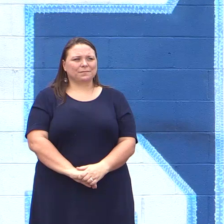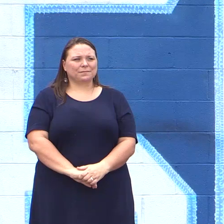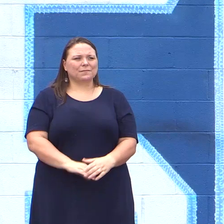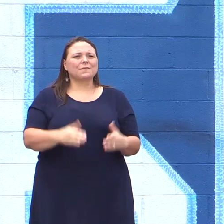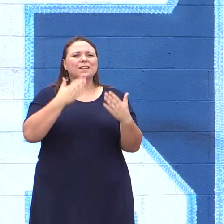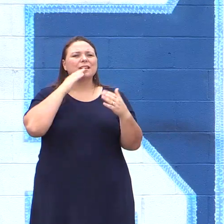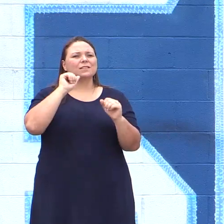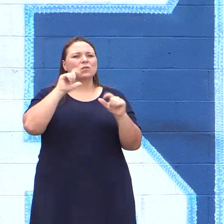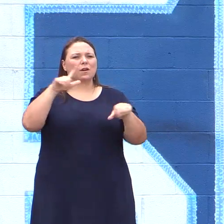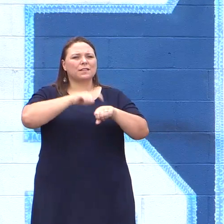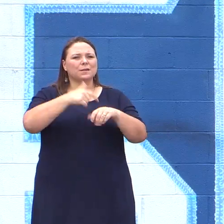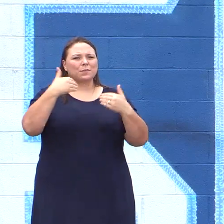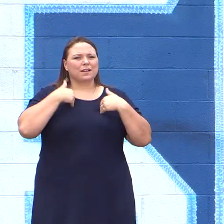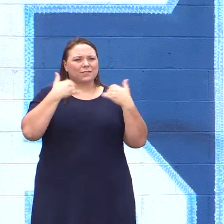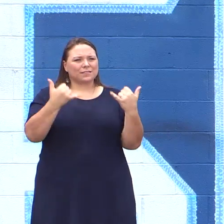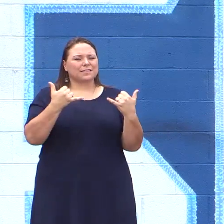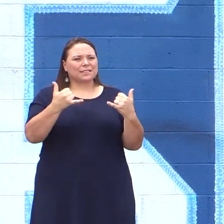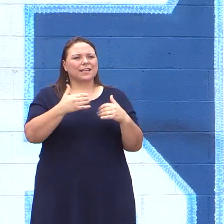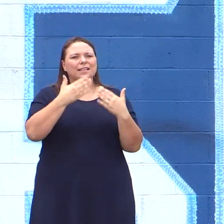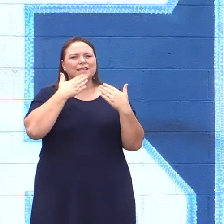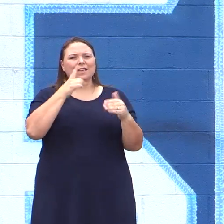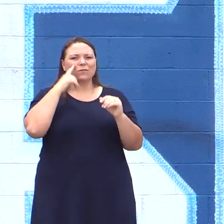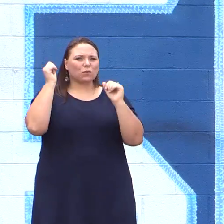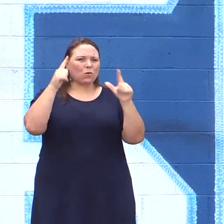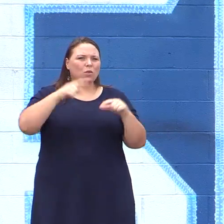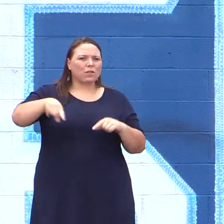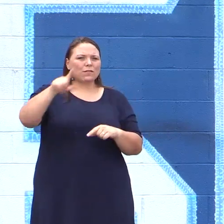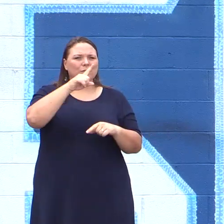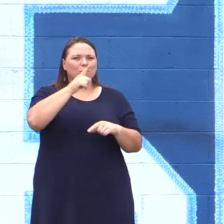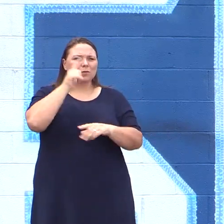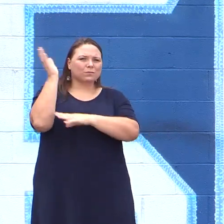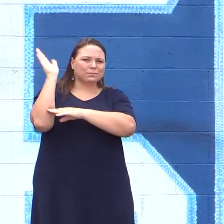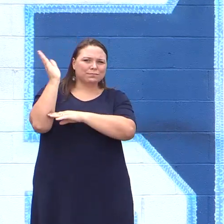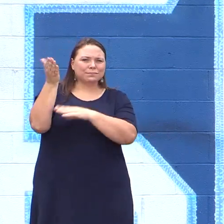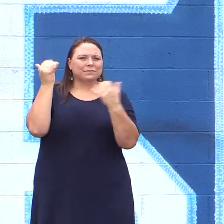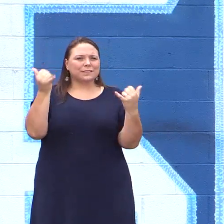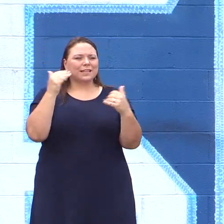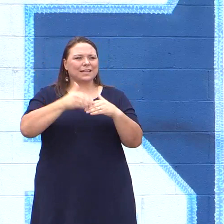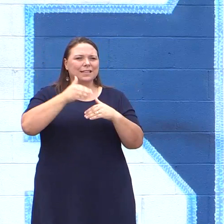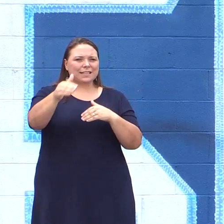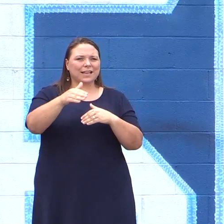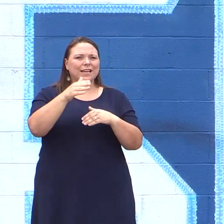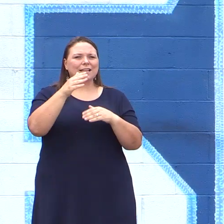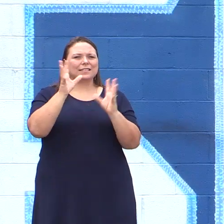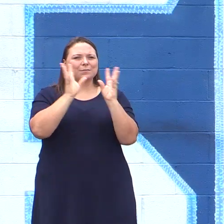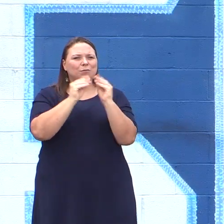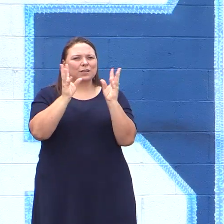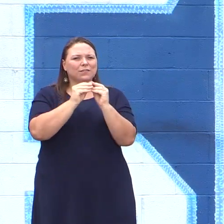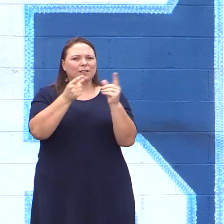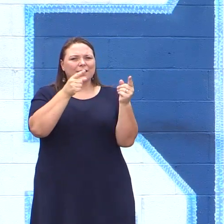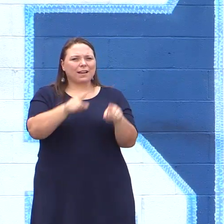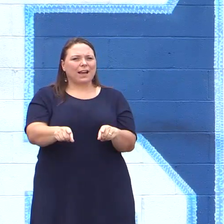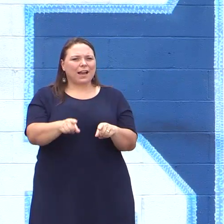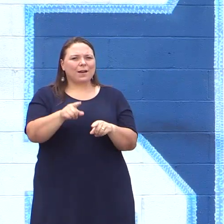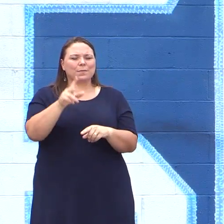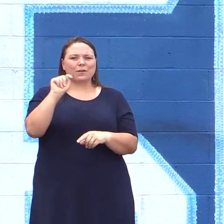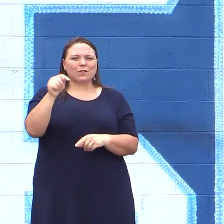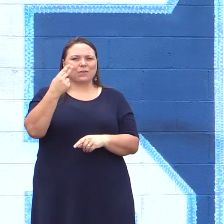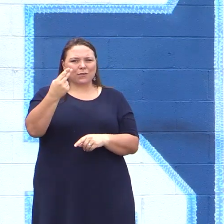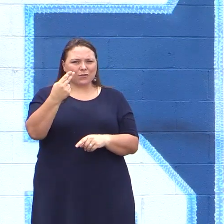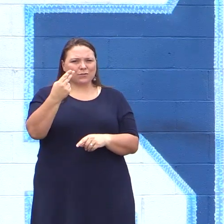Thanks, everyone. That's all the time we have for questions this morning. Thank you to all our guest speakers. The next Metro COVID-19 press briefing will air on